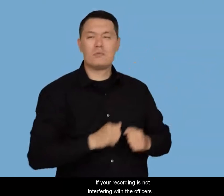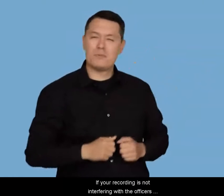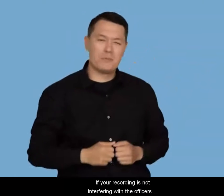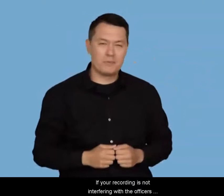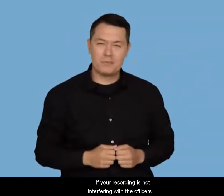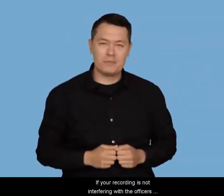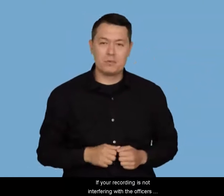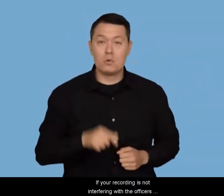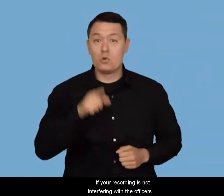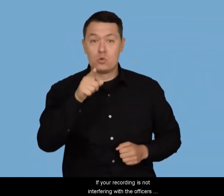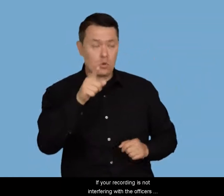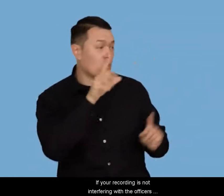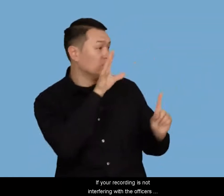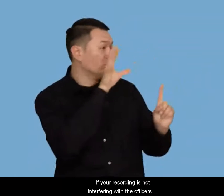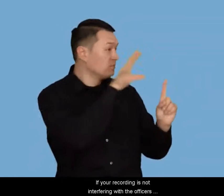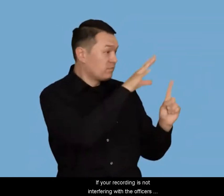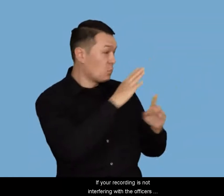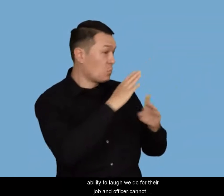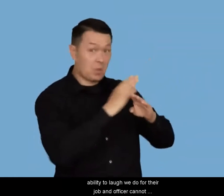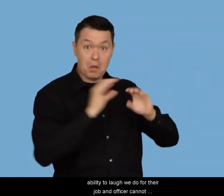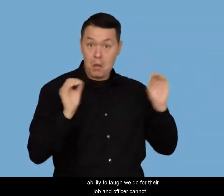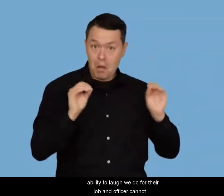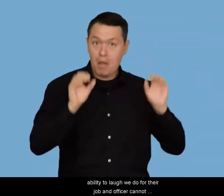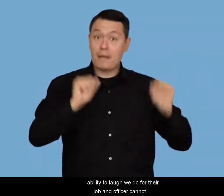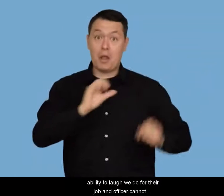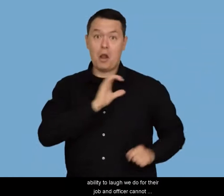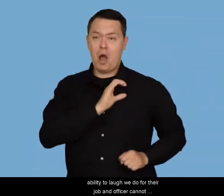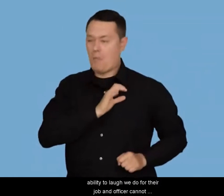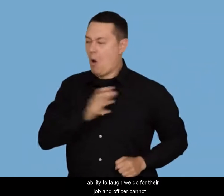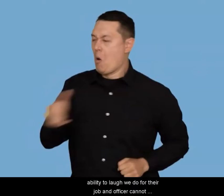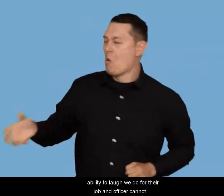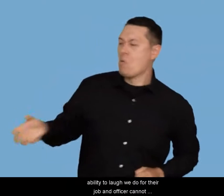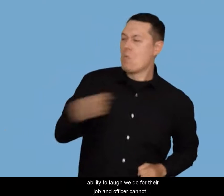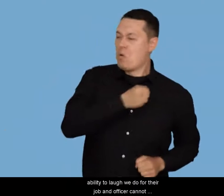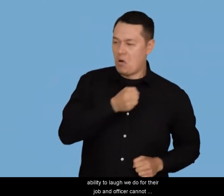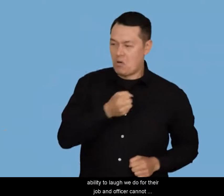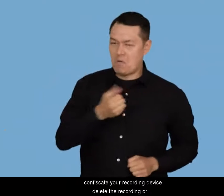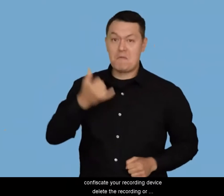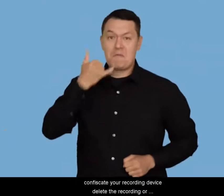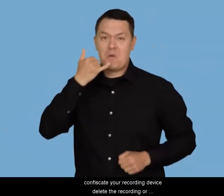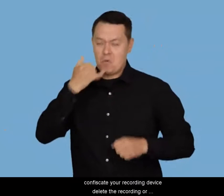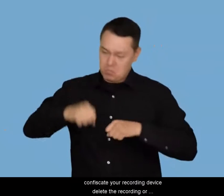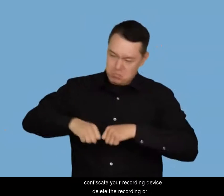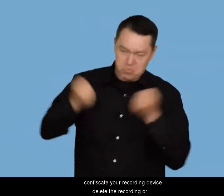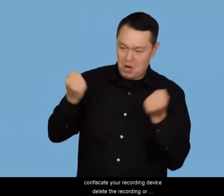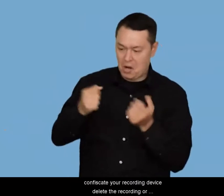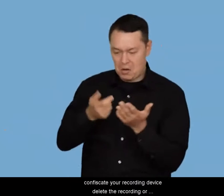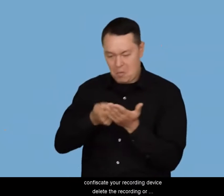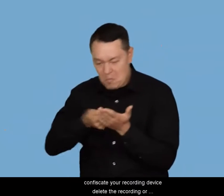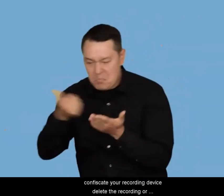recording is not interfering with the officer's ability to lawfully do for their job, an officer cannot confiscate your recording device,